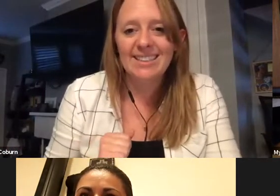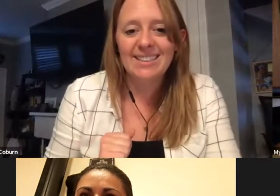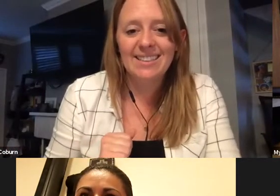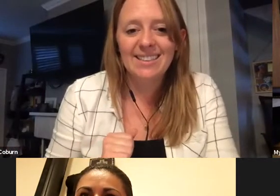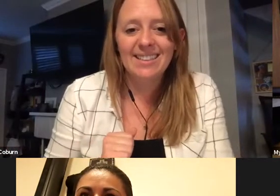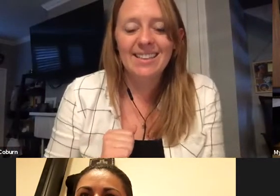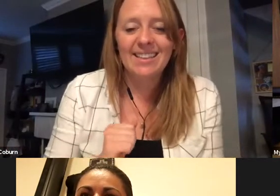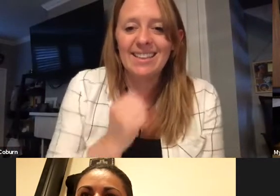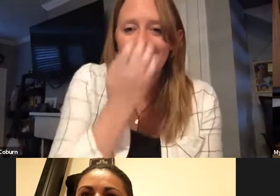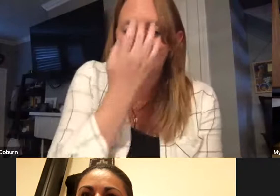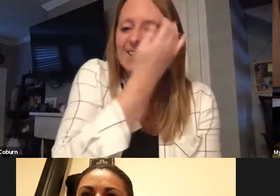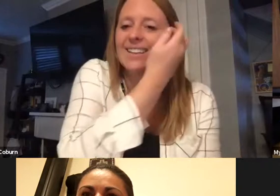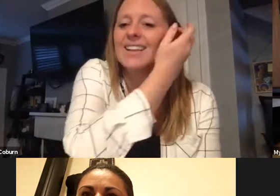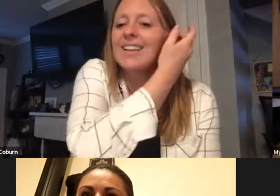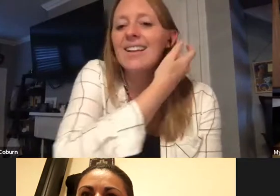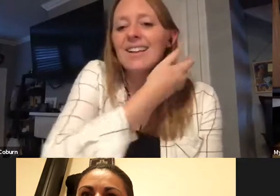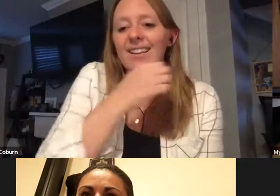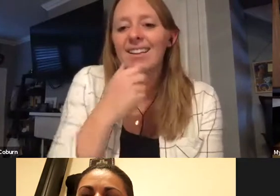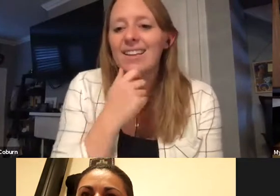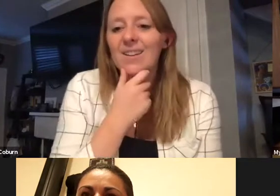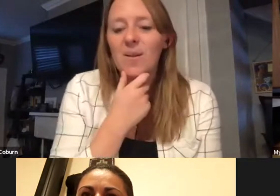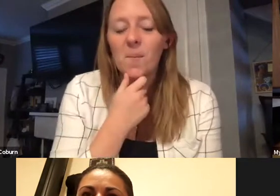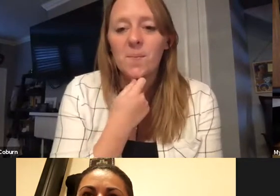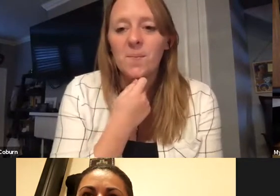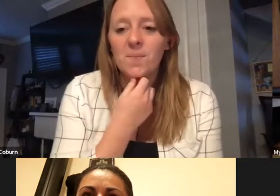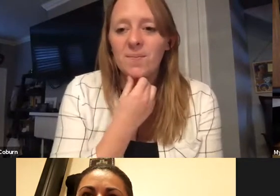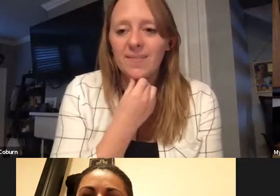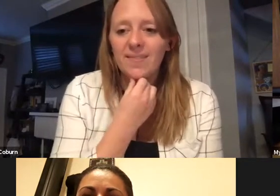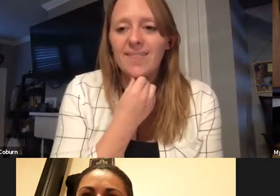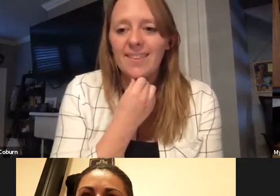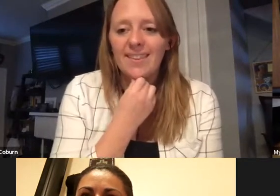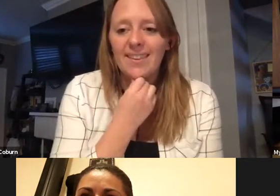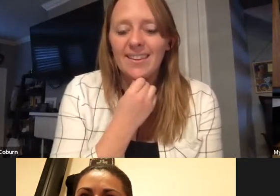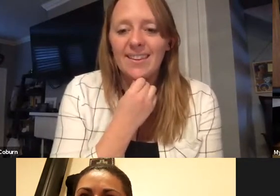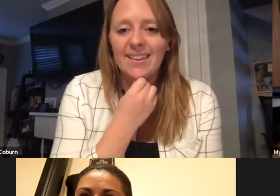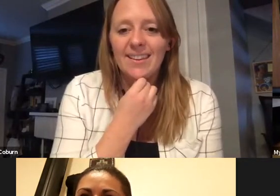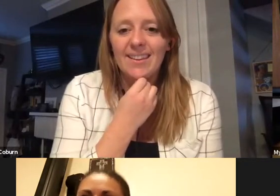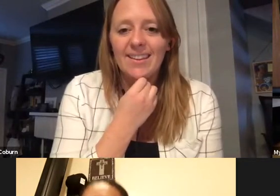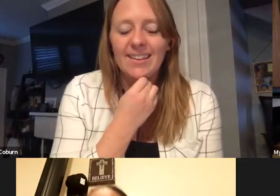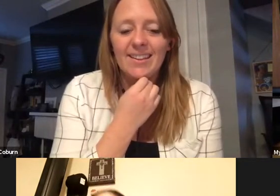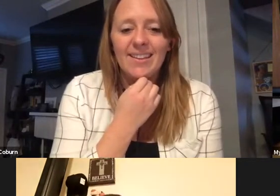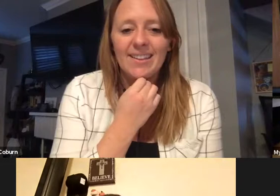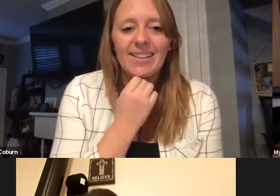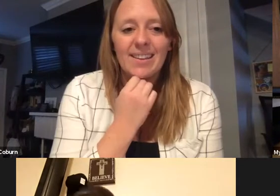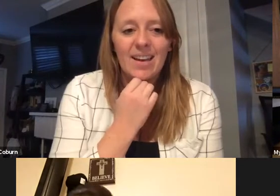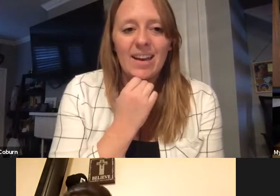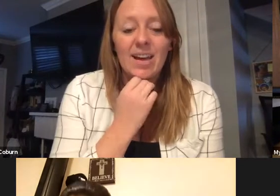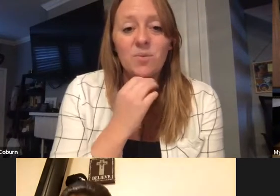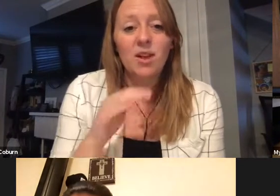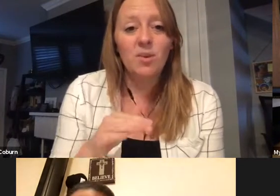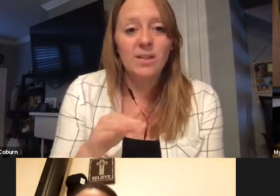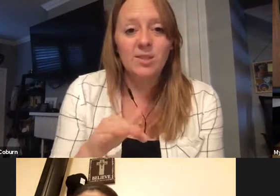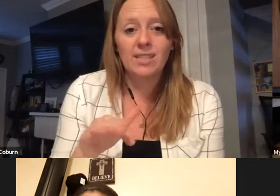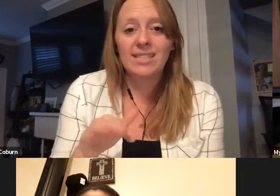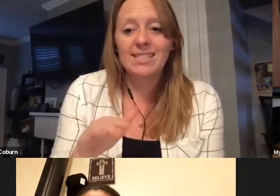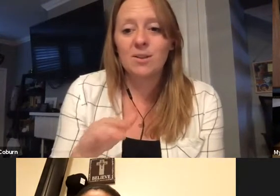Y esta presentación va a estar en español. El PowerPoint va a estar en español en nuestra sitio web. And with